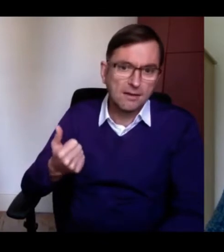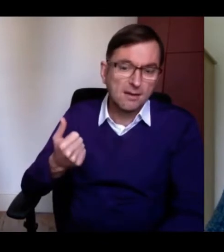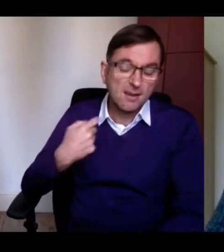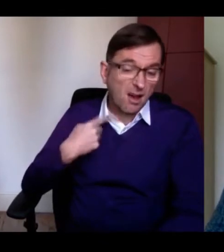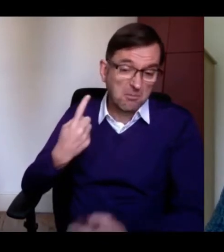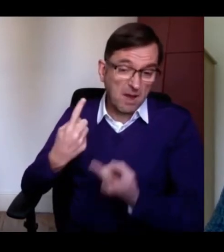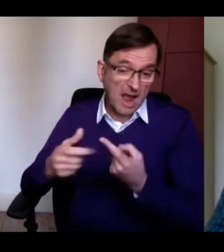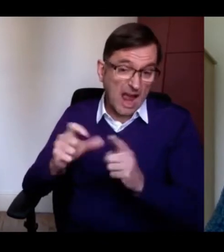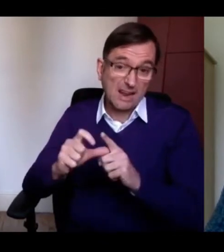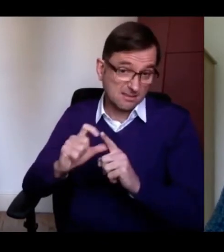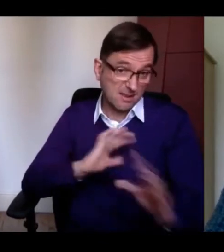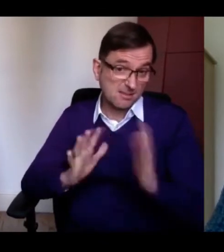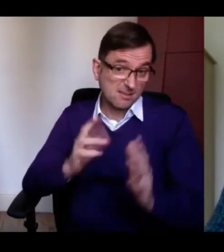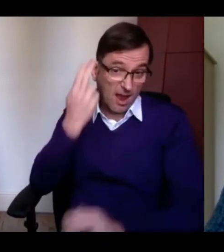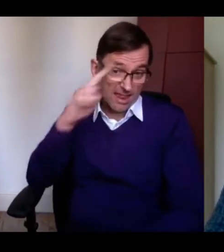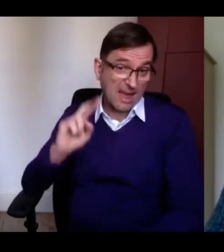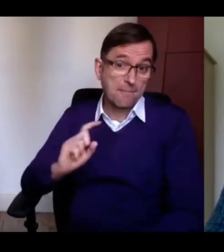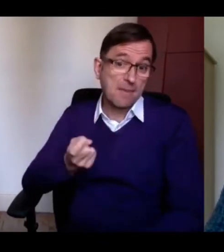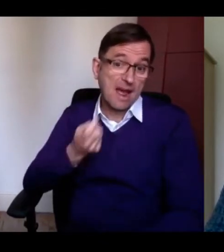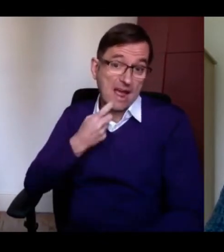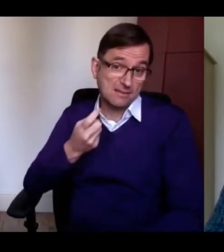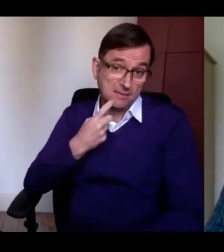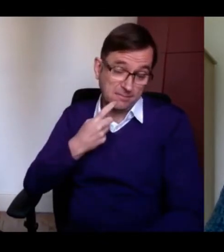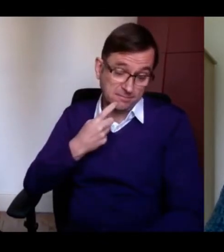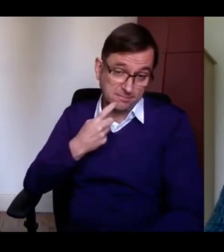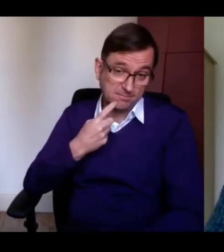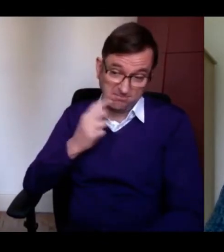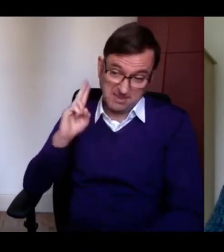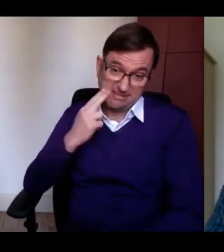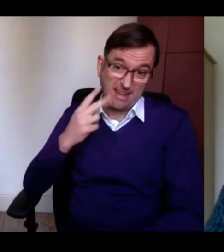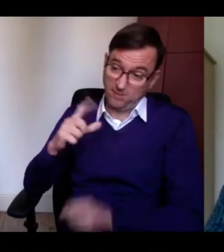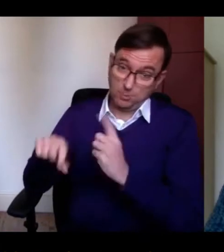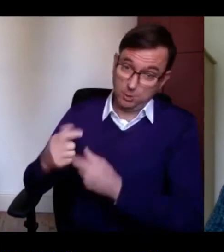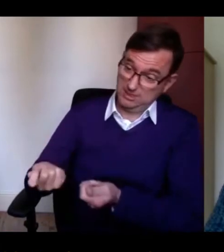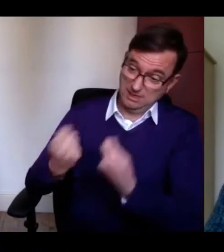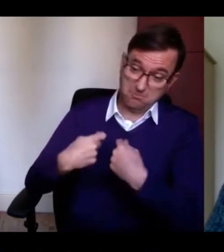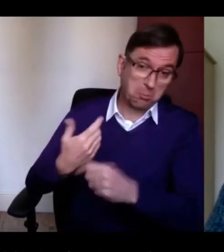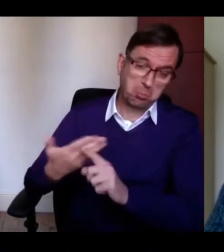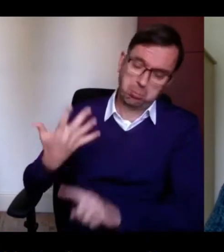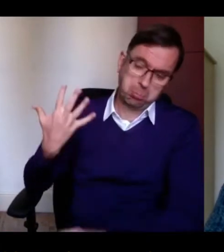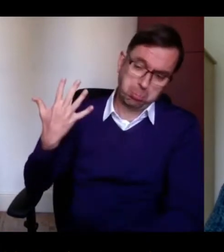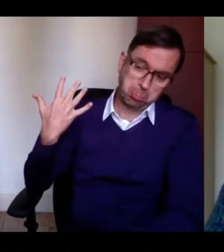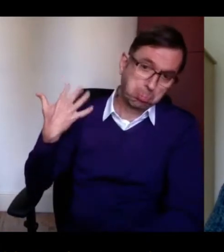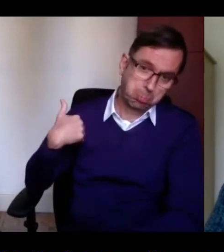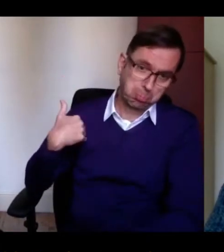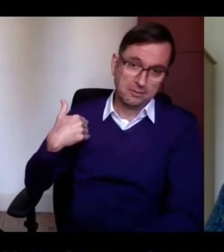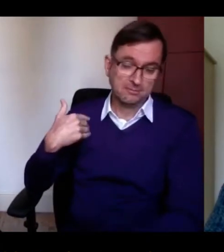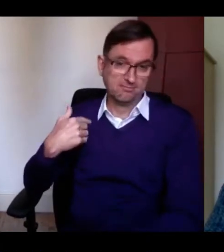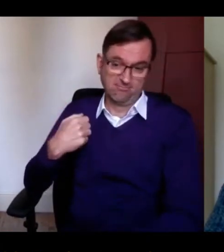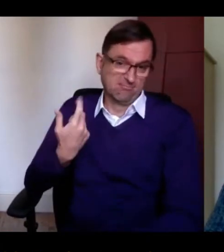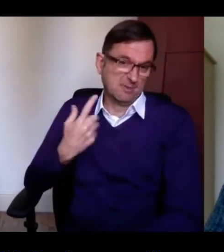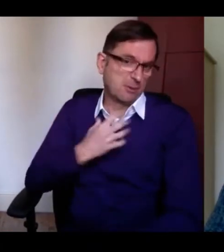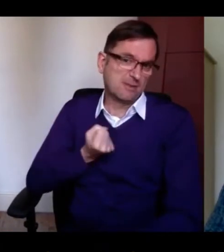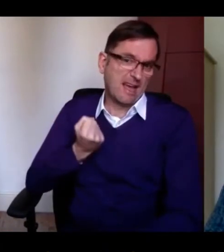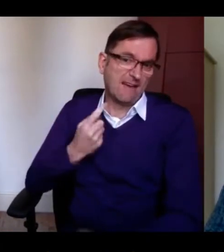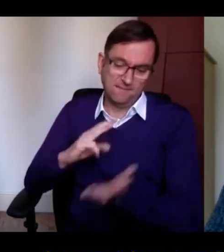Okay. My name's Ed. My sign name is Edward. This deaf community gave me that many years